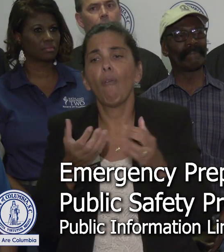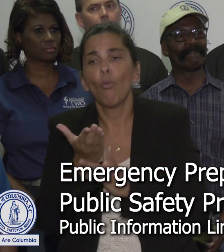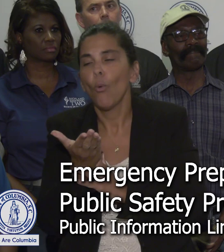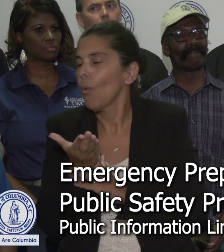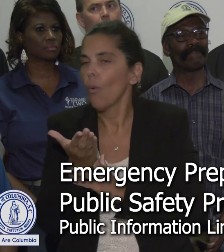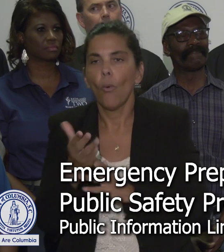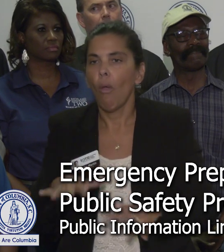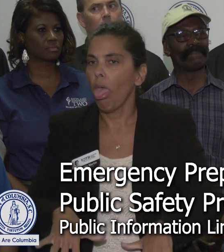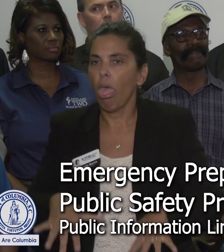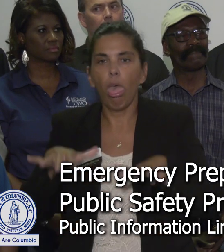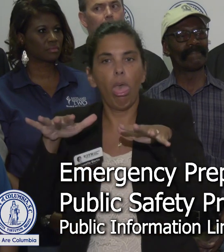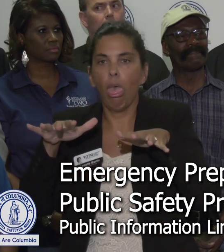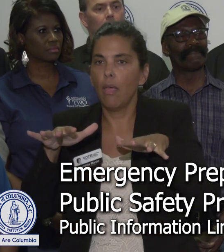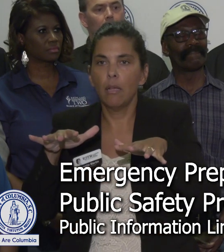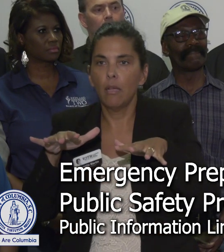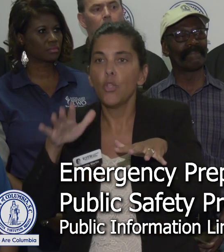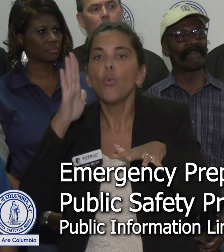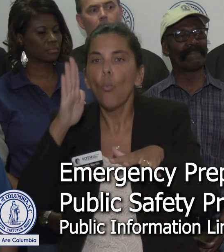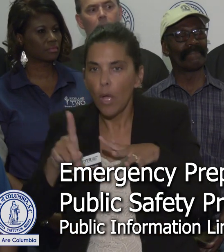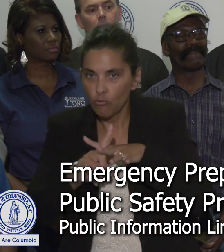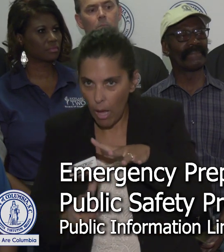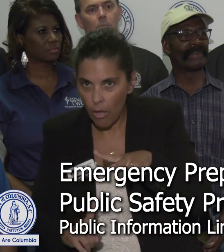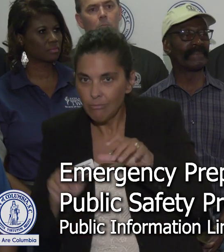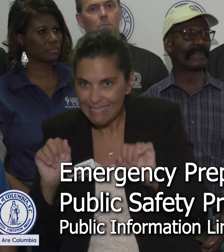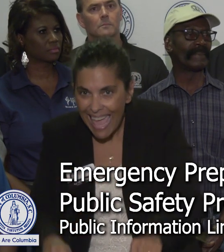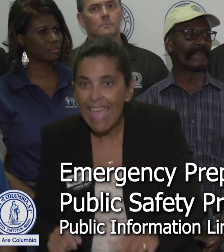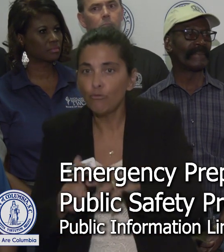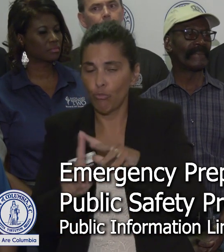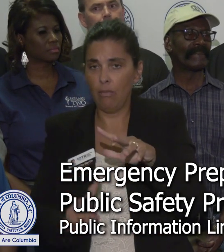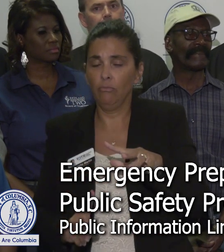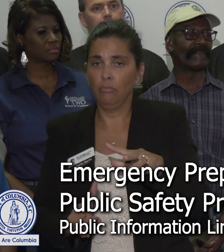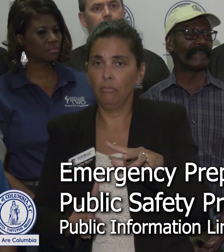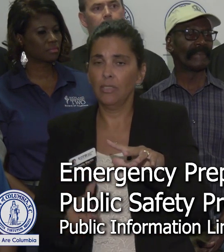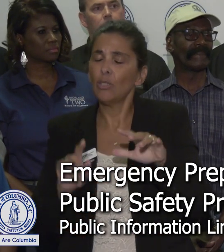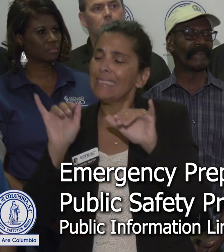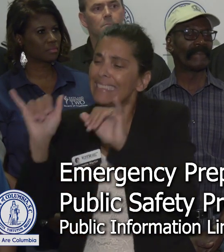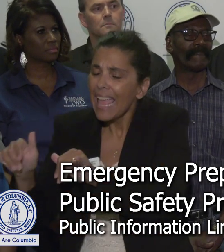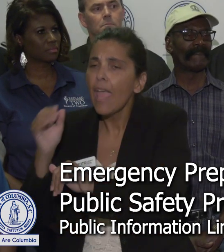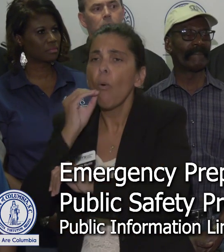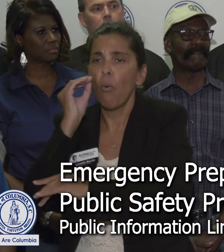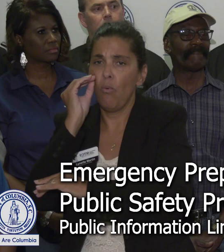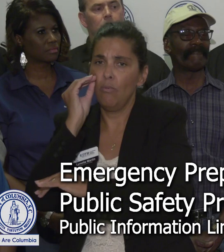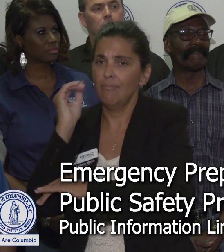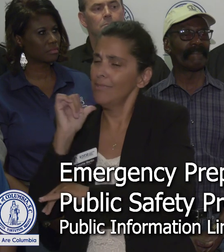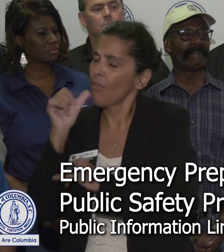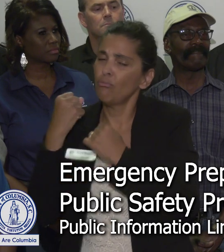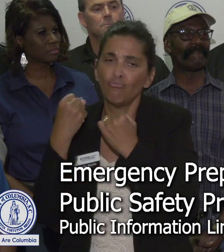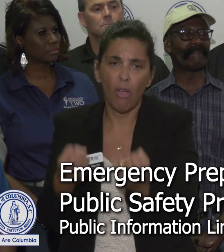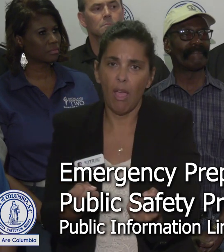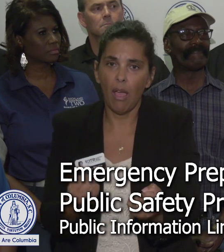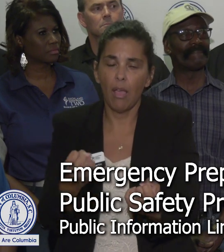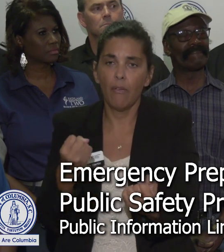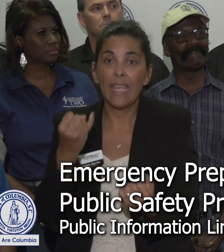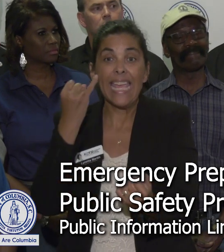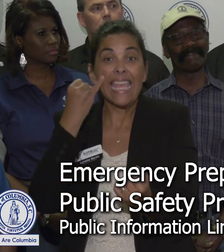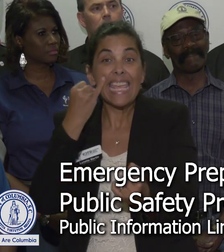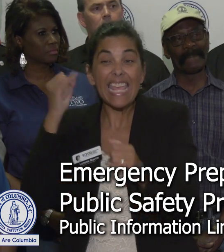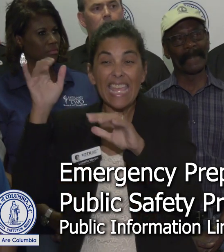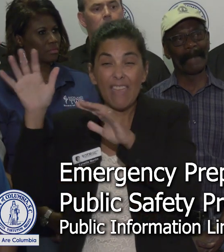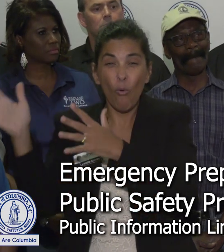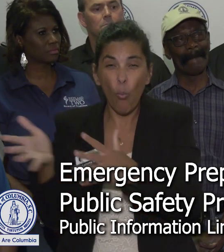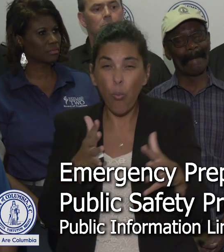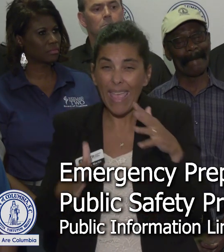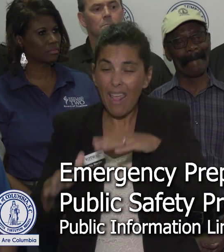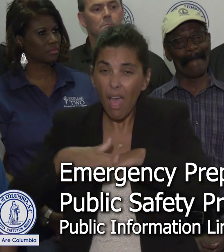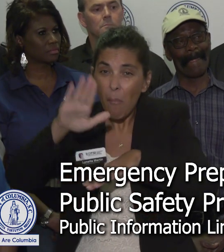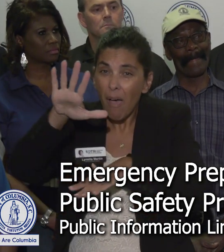And we're just encouraging people to stay home, you know, and stay off the road, because one thing about it, if we get winds in excess of about 50